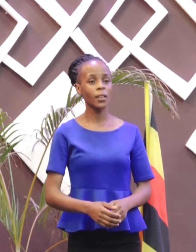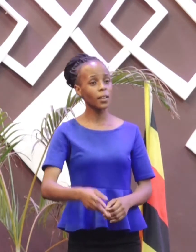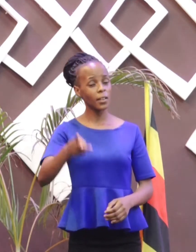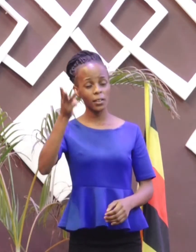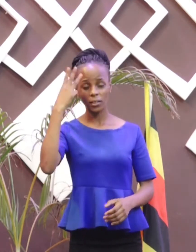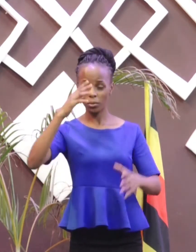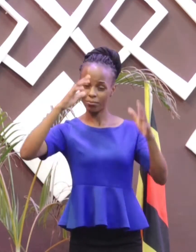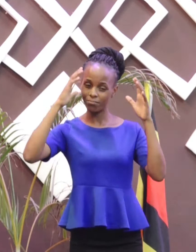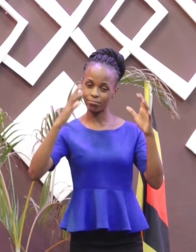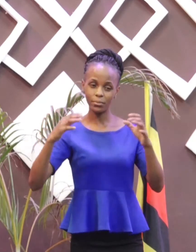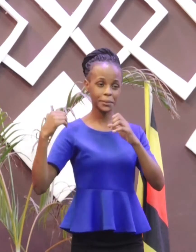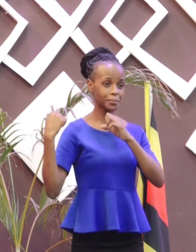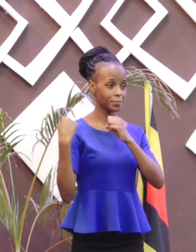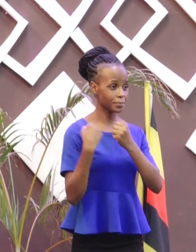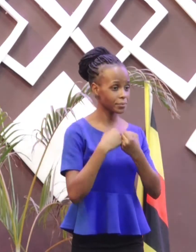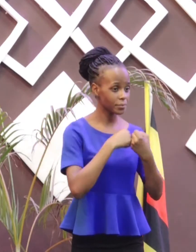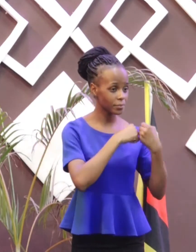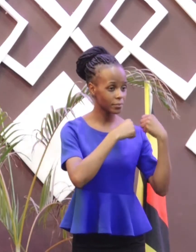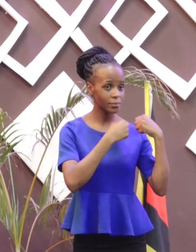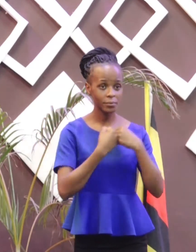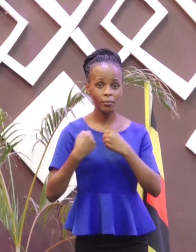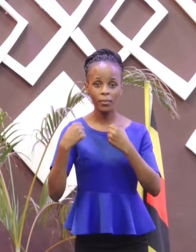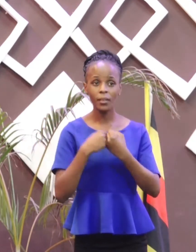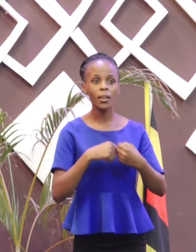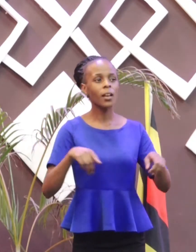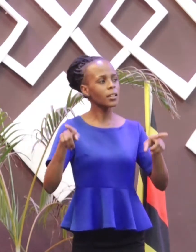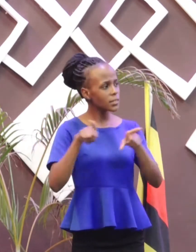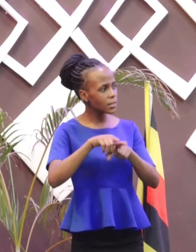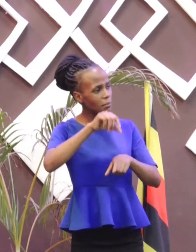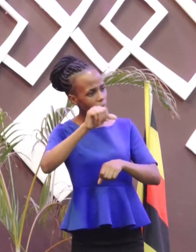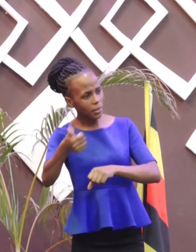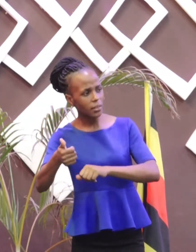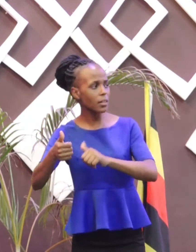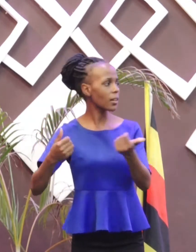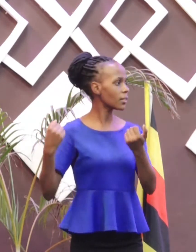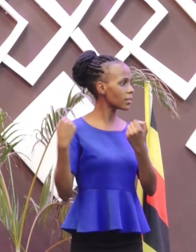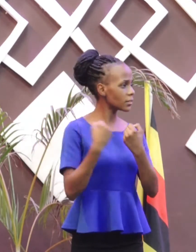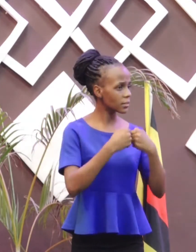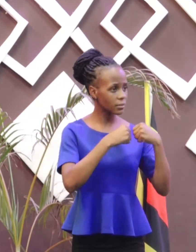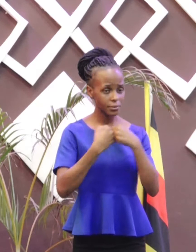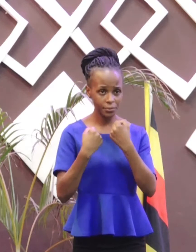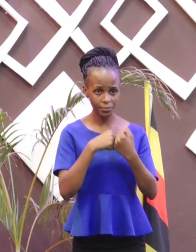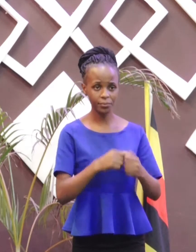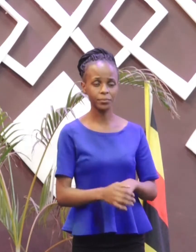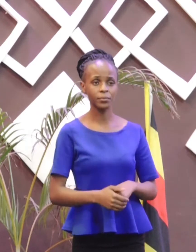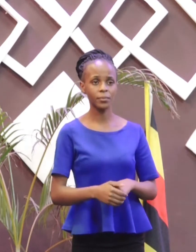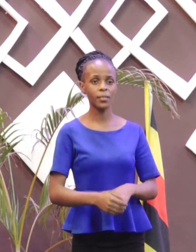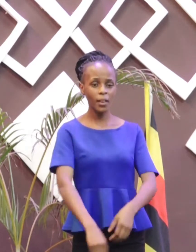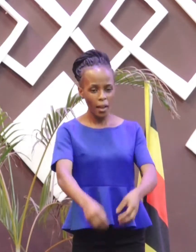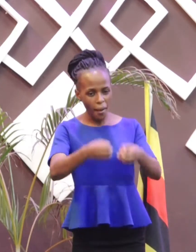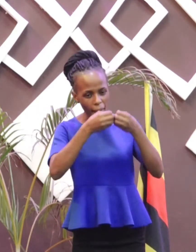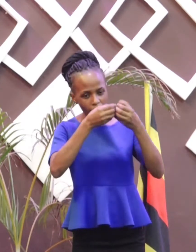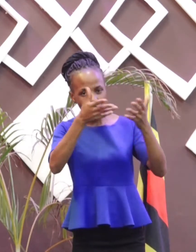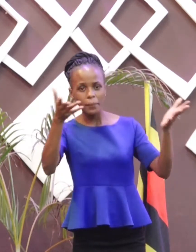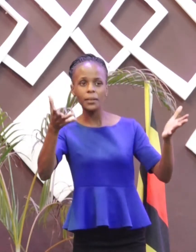was a great challenge. Kwali kusomoza kunene. There were still other challenges. Waliwo n'ebisomoza ebirala bingi. Many of them